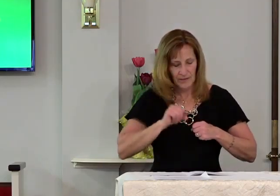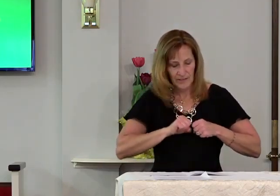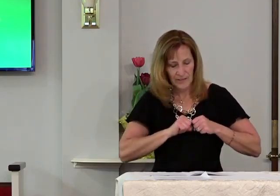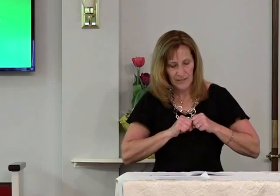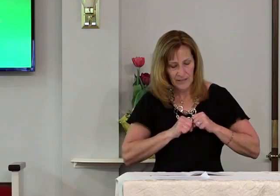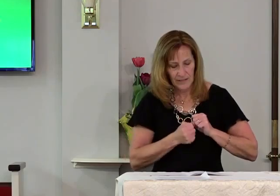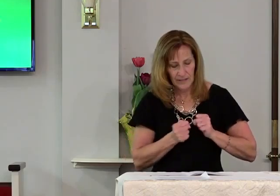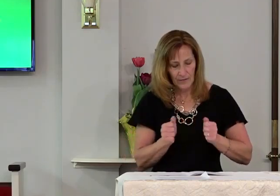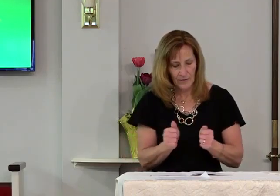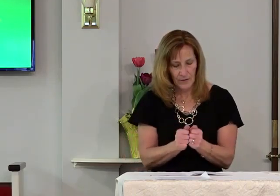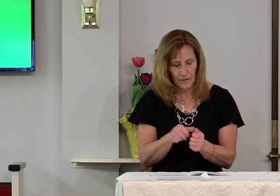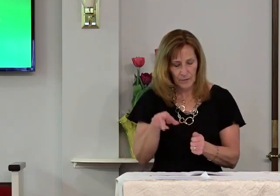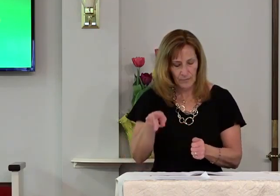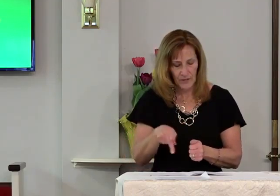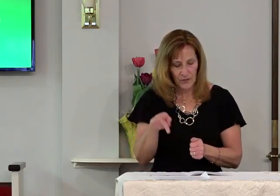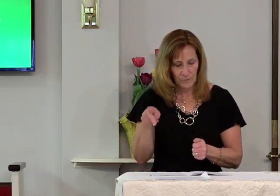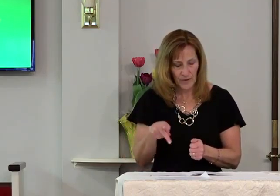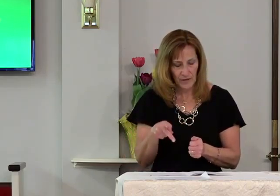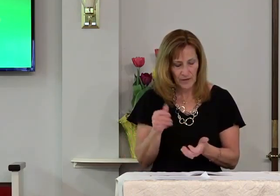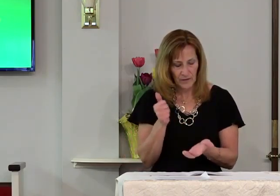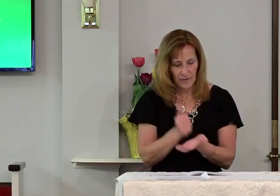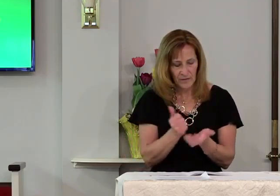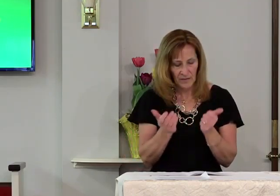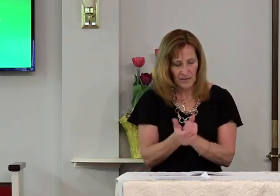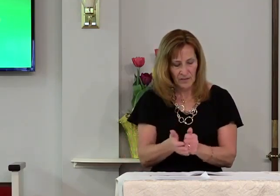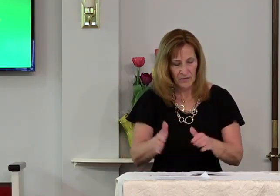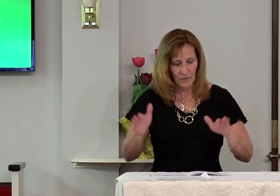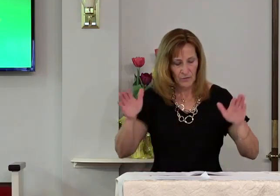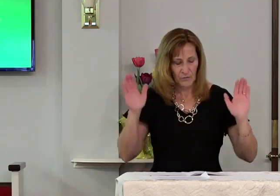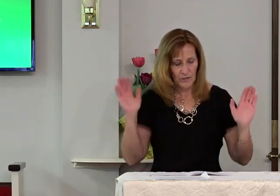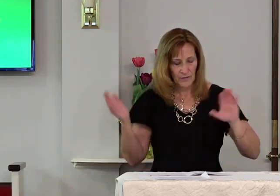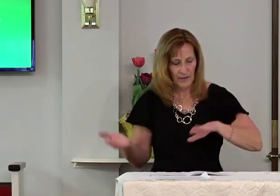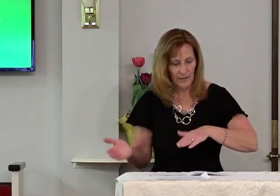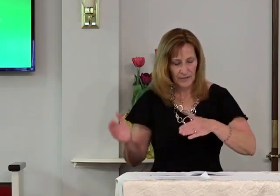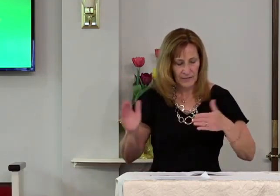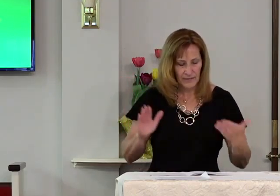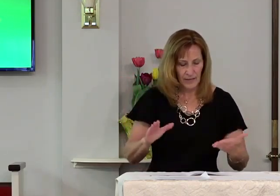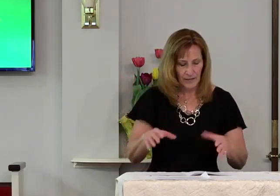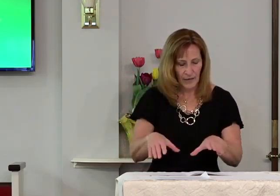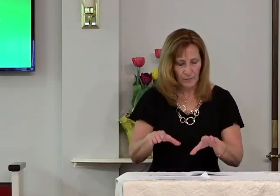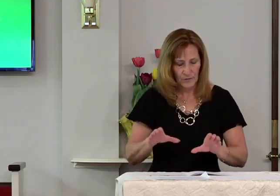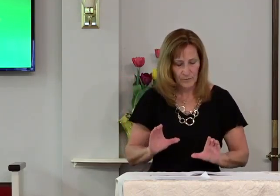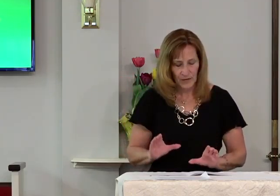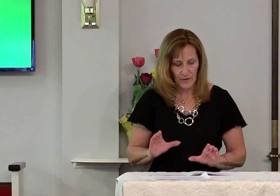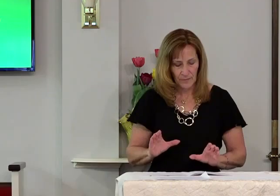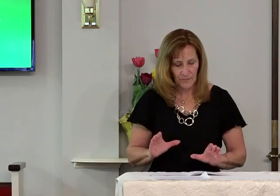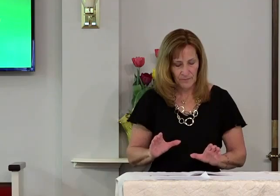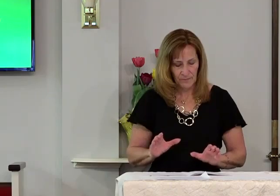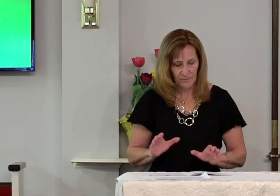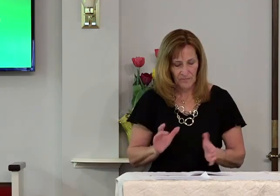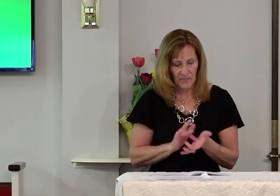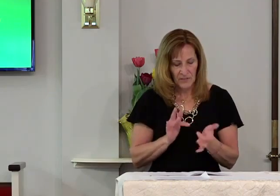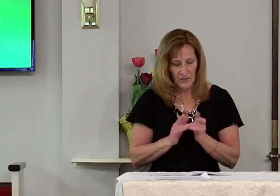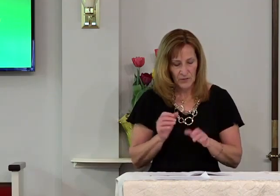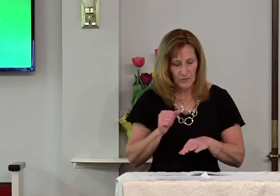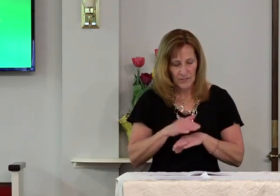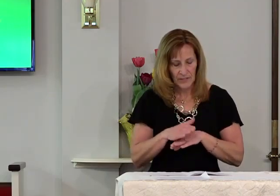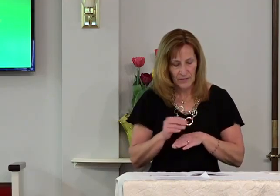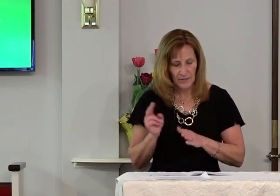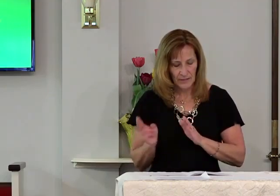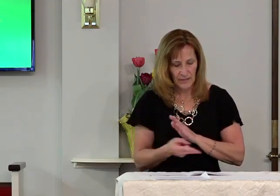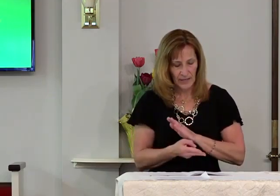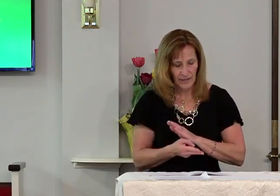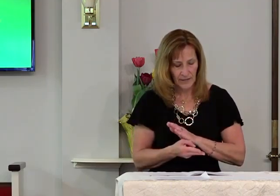mary suffered under pontius pilot was crucified died and was buried he